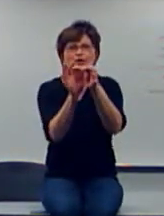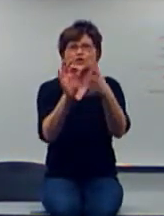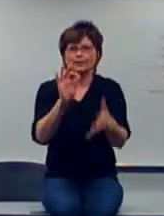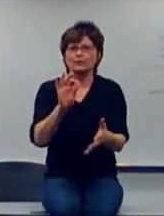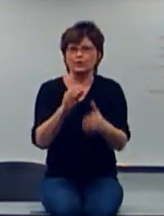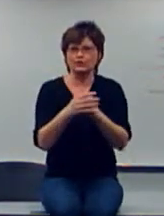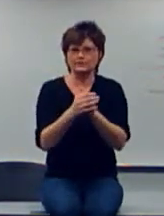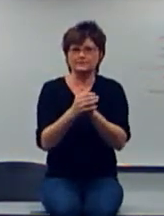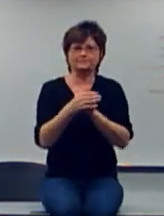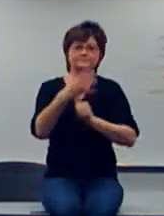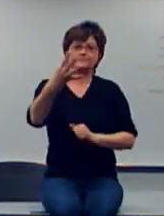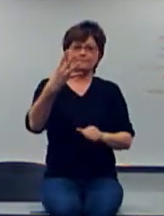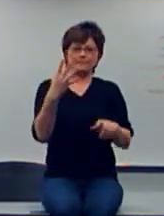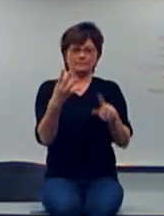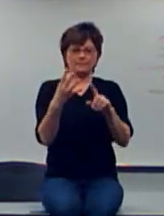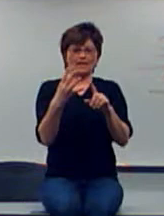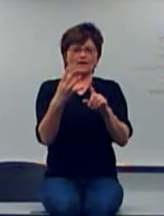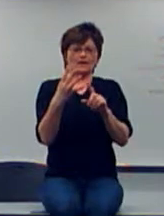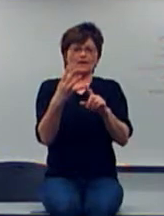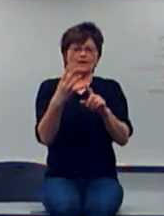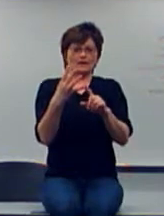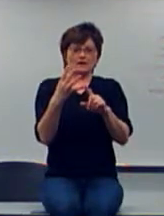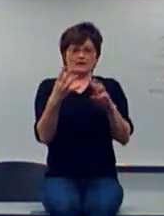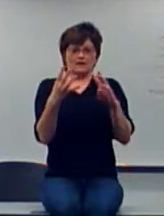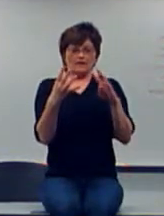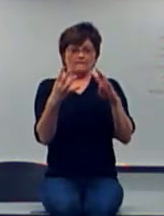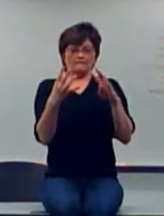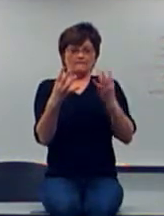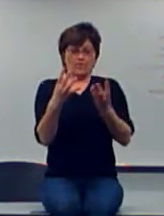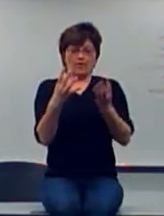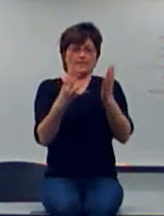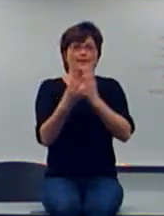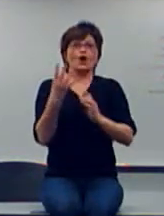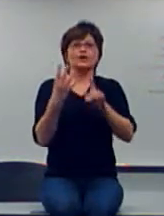So it's good for a basic interpreter starting out.